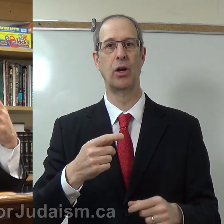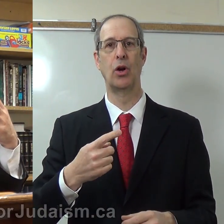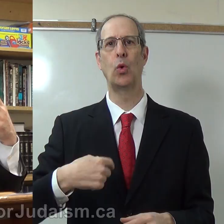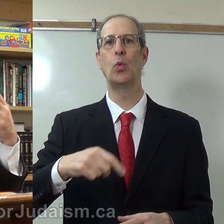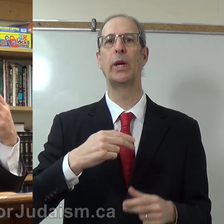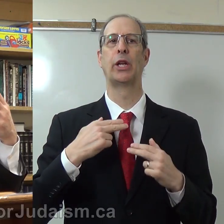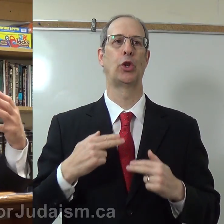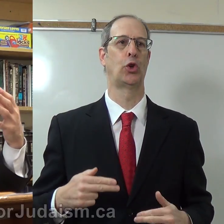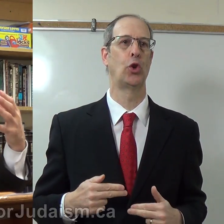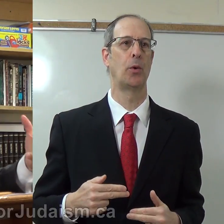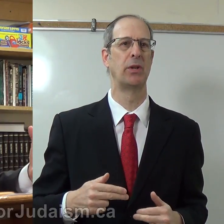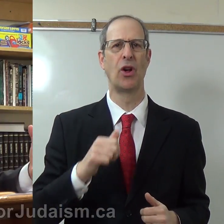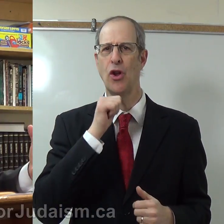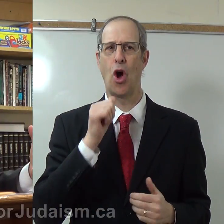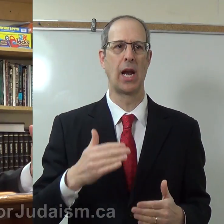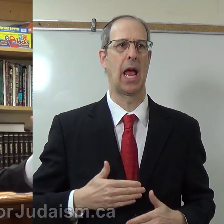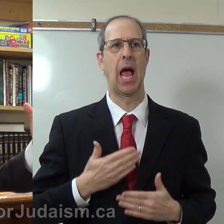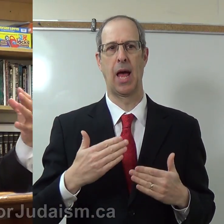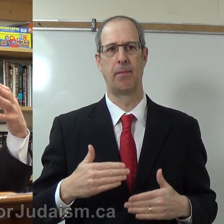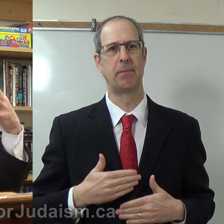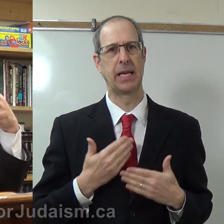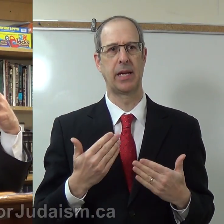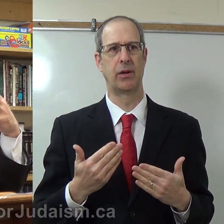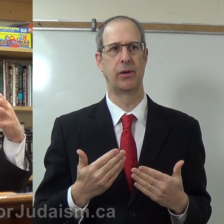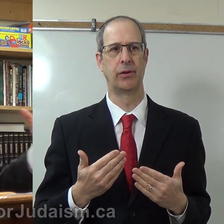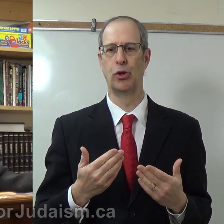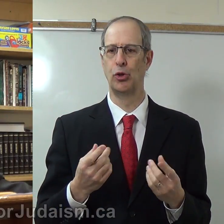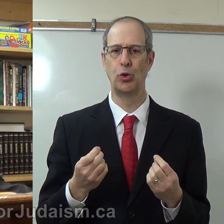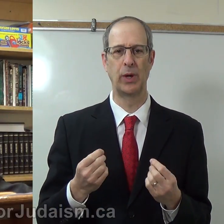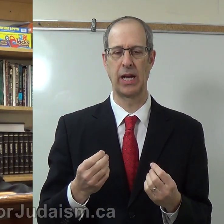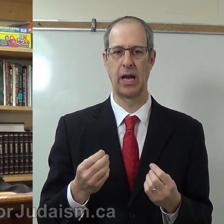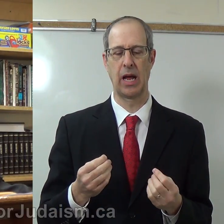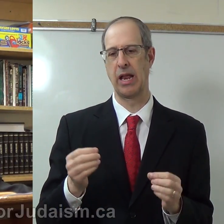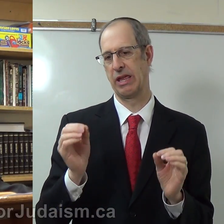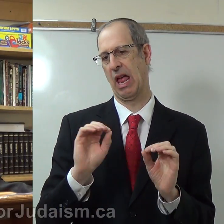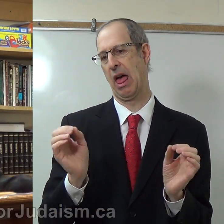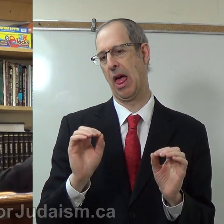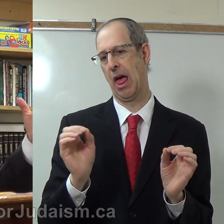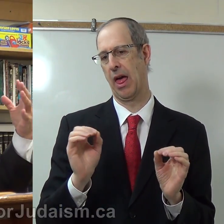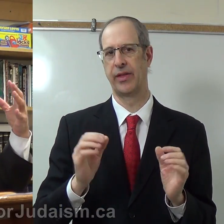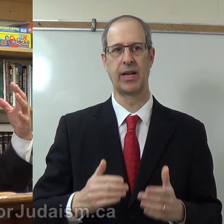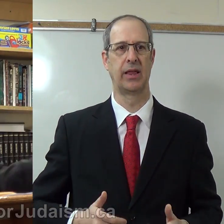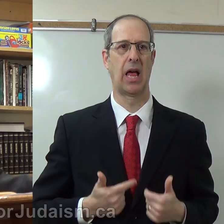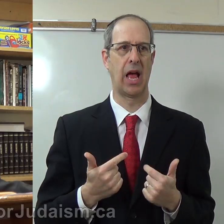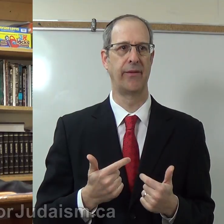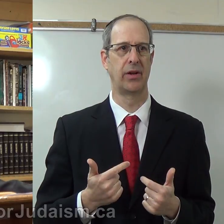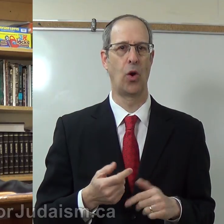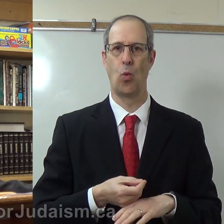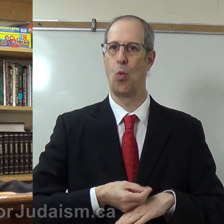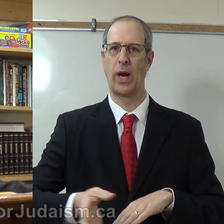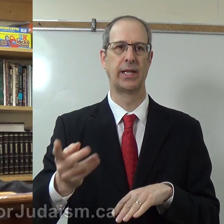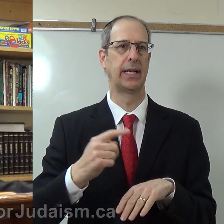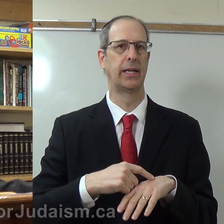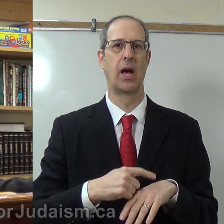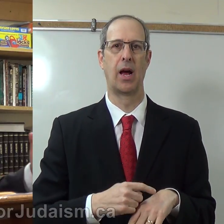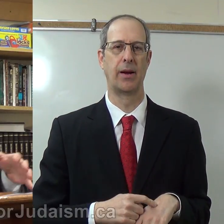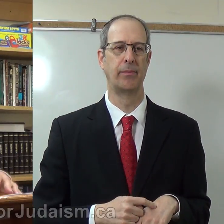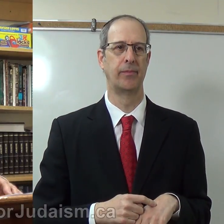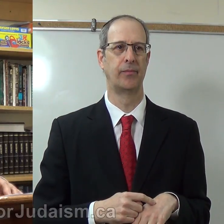we are not happy when we're doing nothing in life, if we're wasting our time.